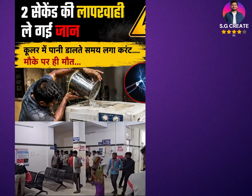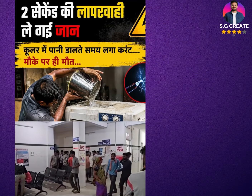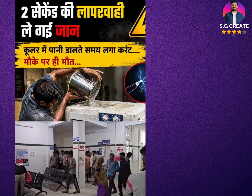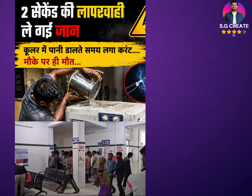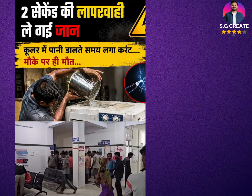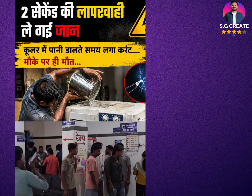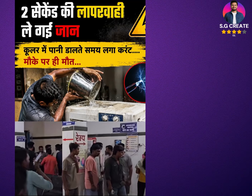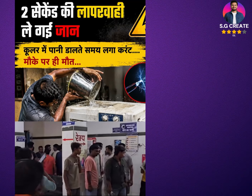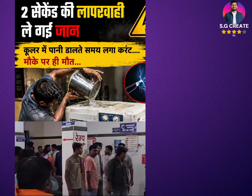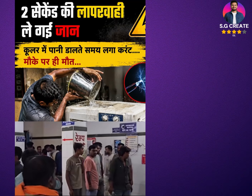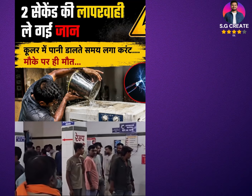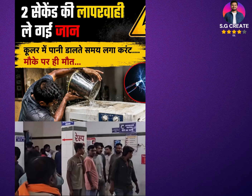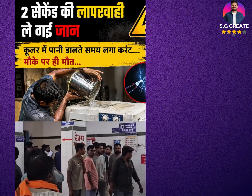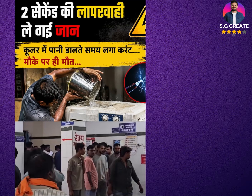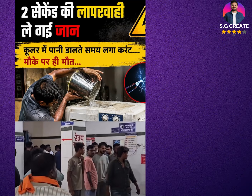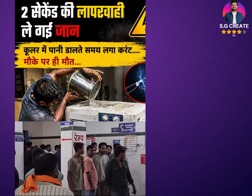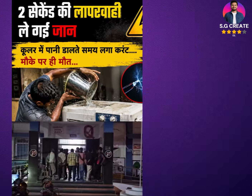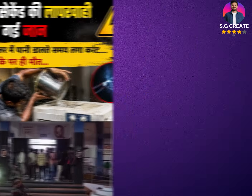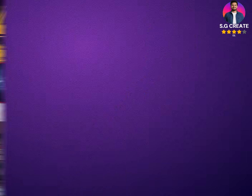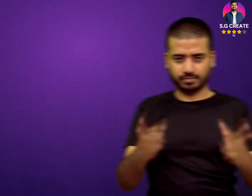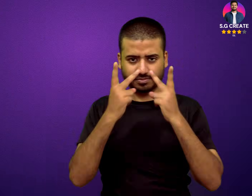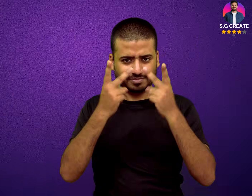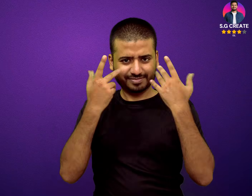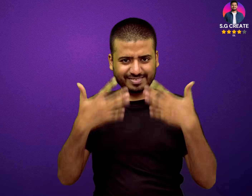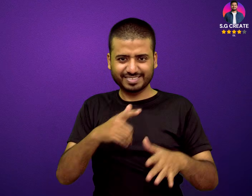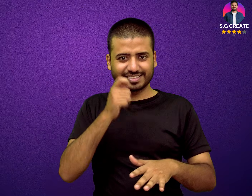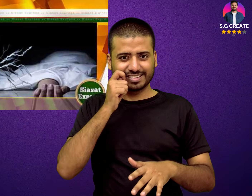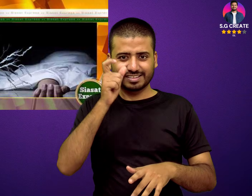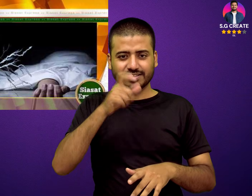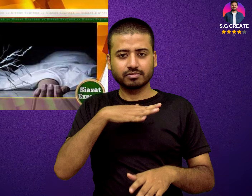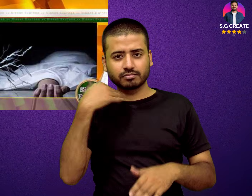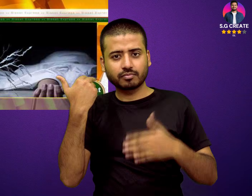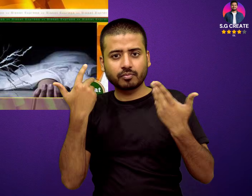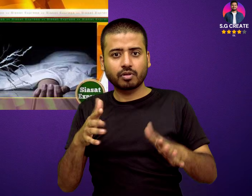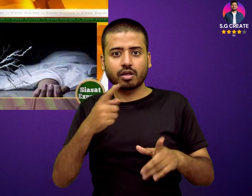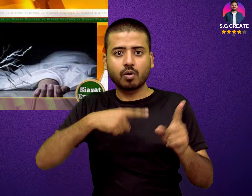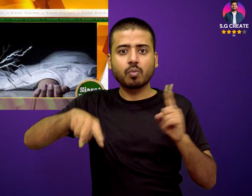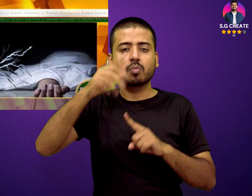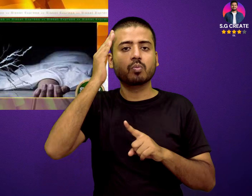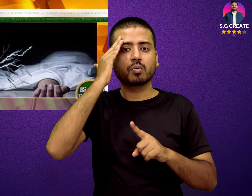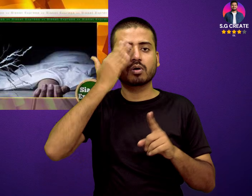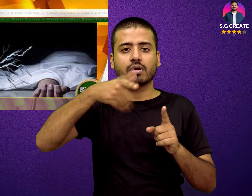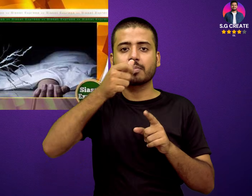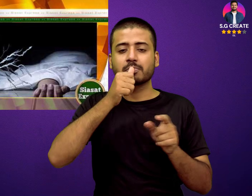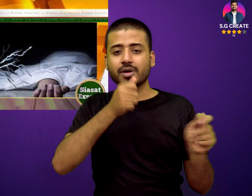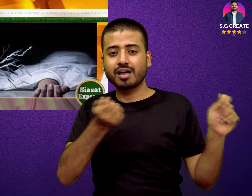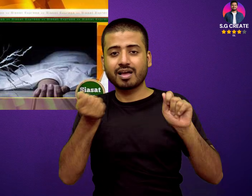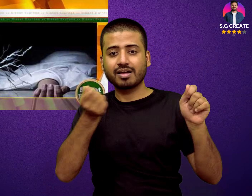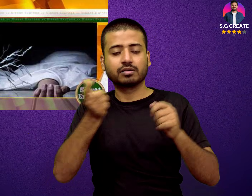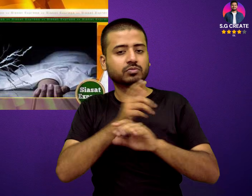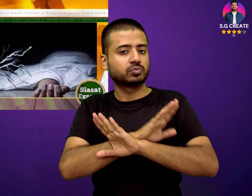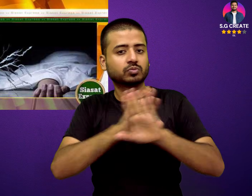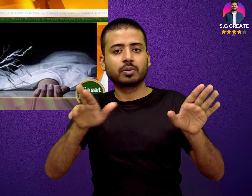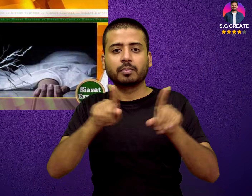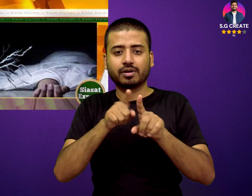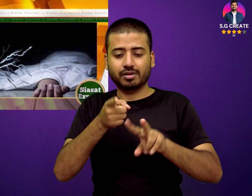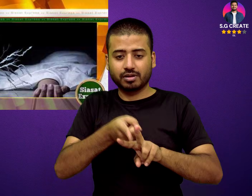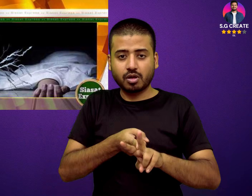ground instead of tripping a breaker. Essential safety steps for air cooler maintenance: disconnect completely. Switch off the power